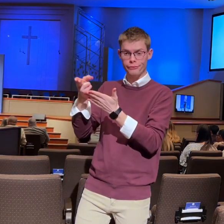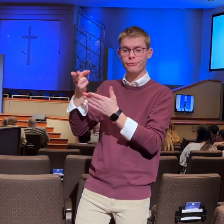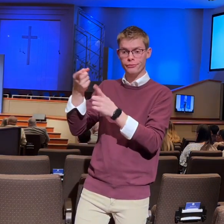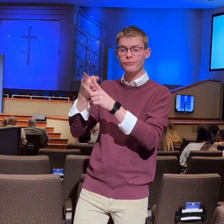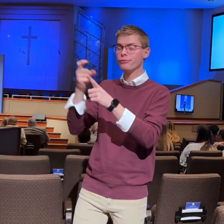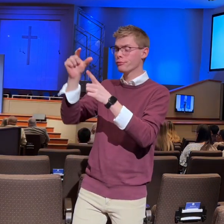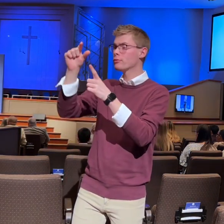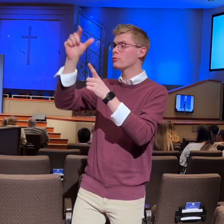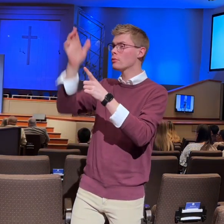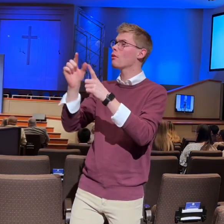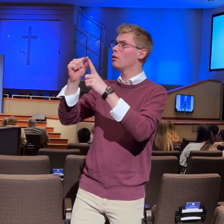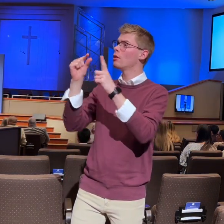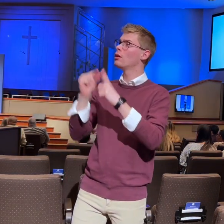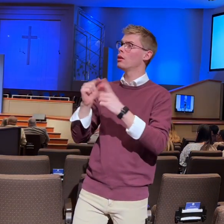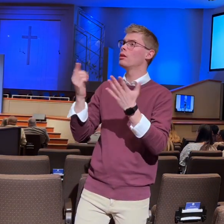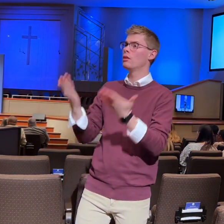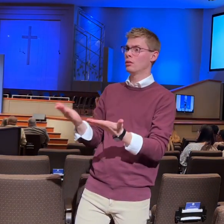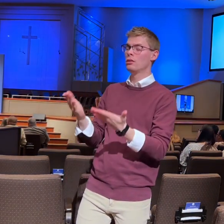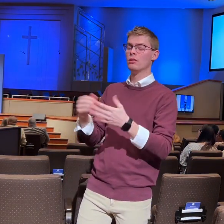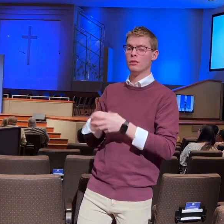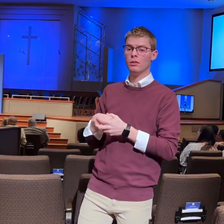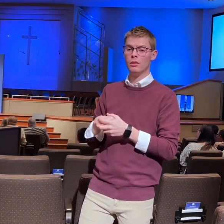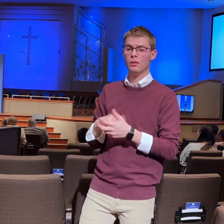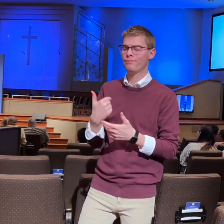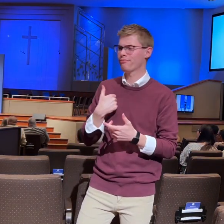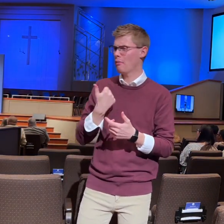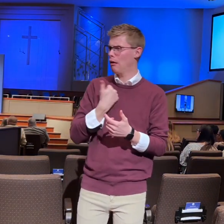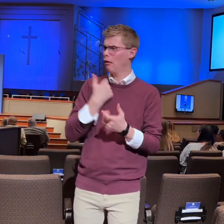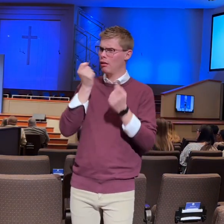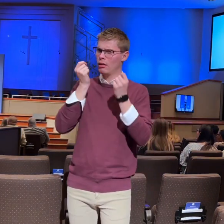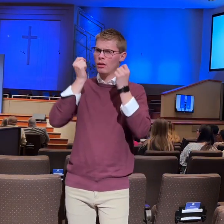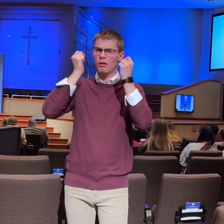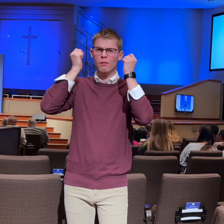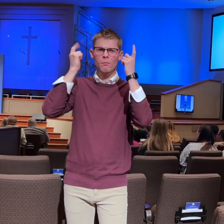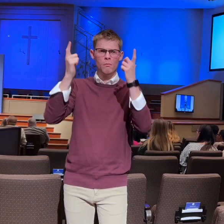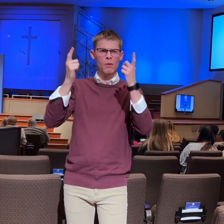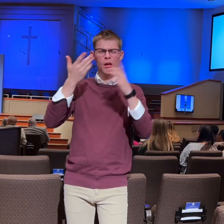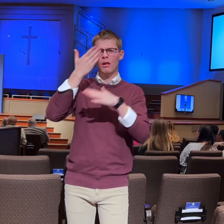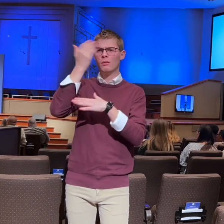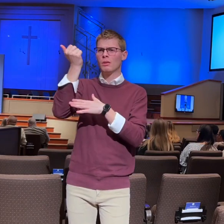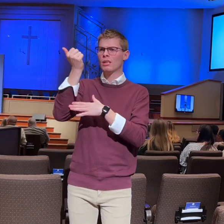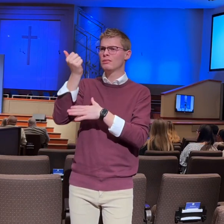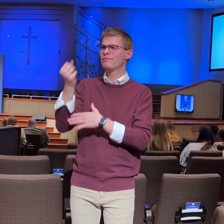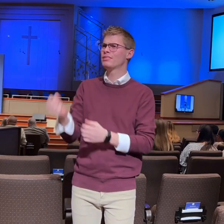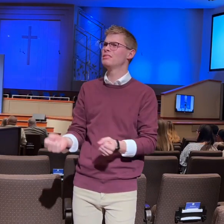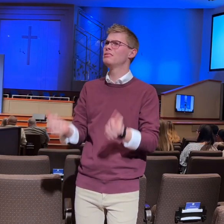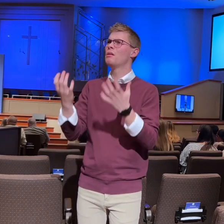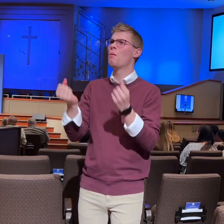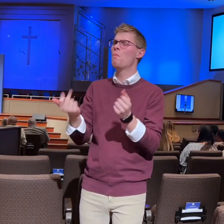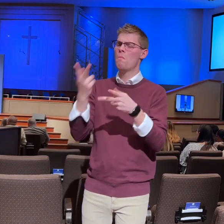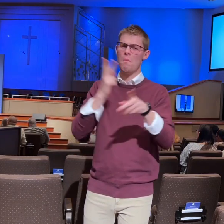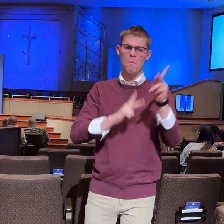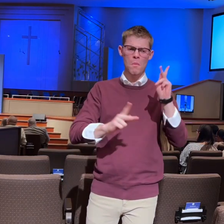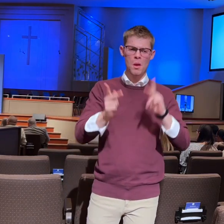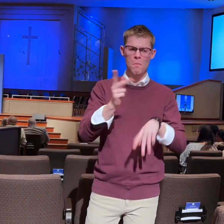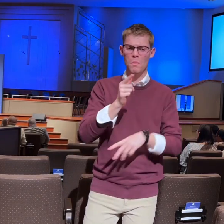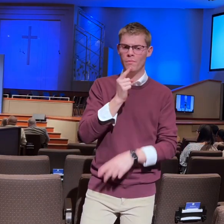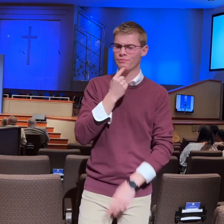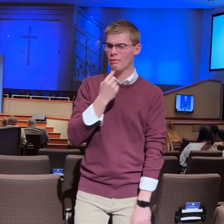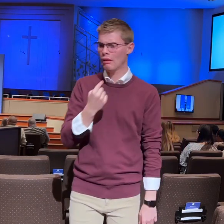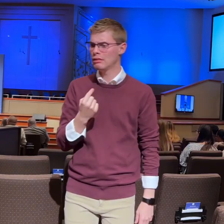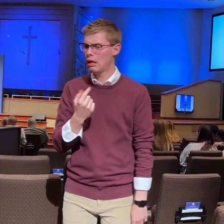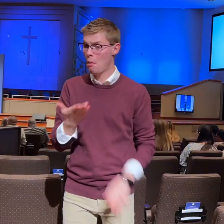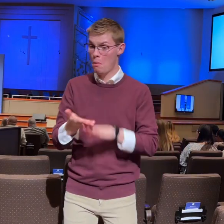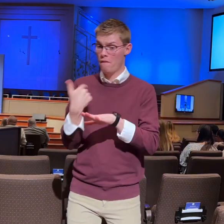God. And I am amazed at the very basic things that so-called evangelicals are beginning to turn away from. Even